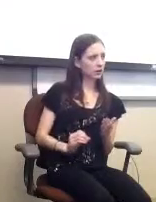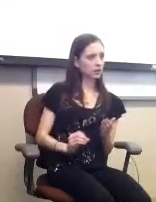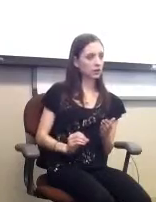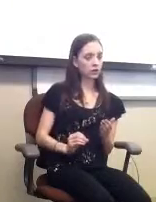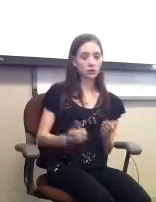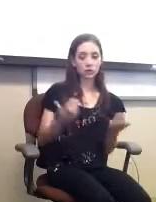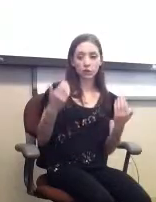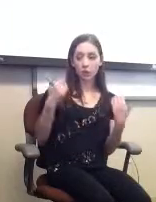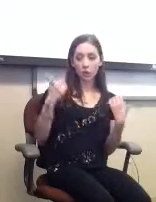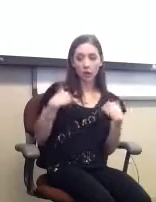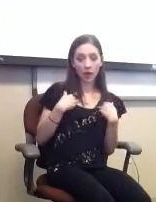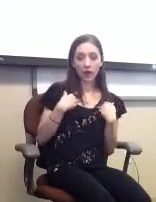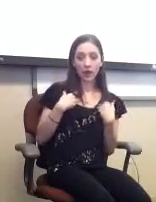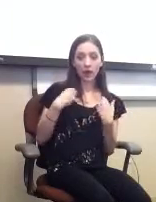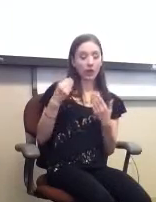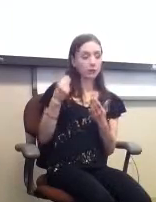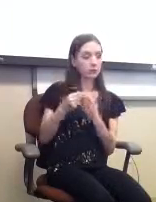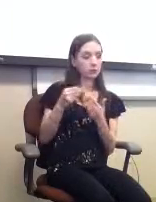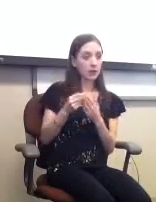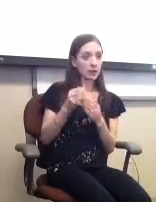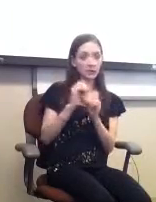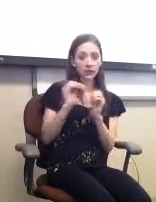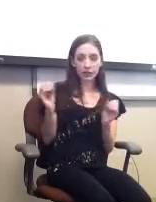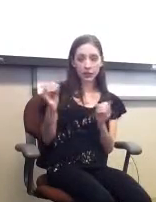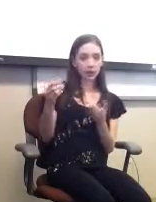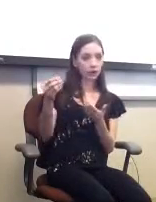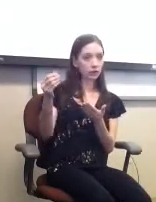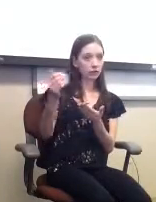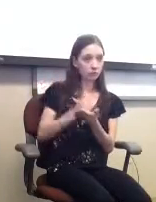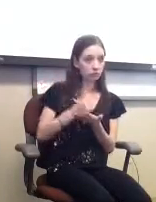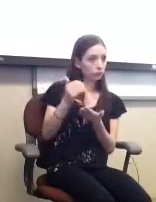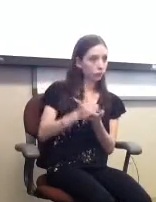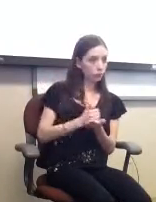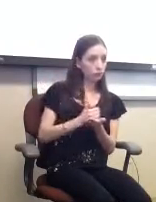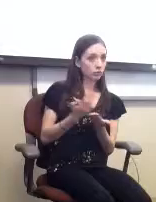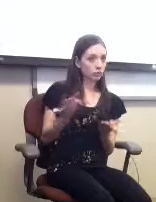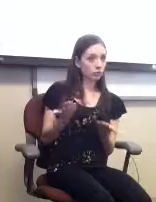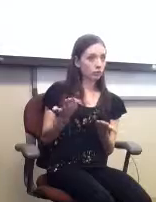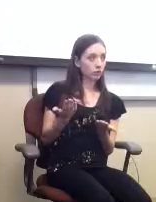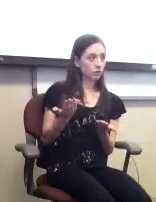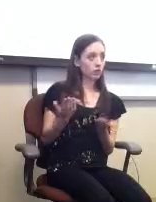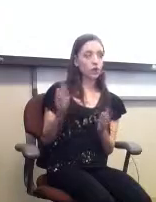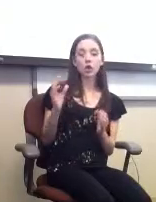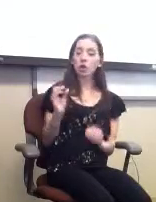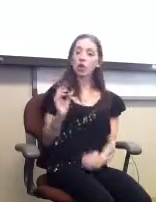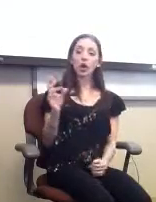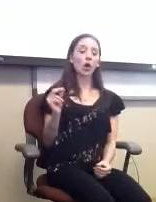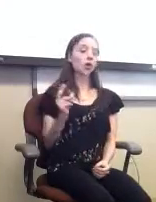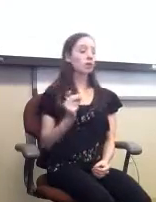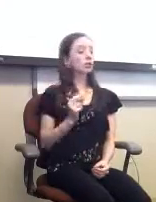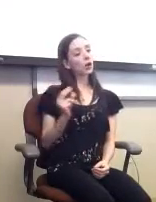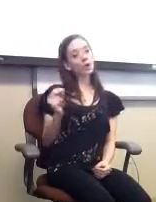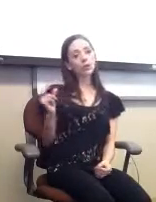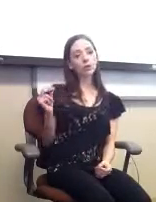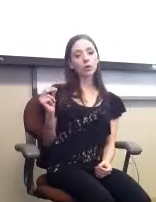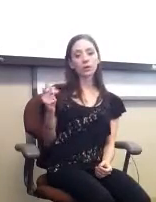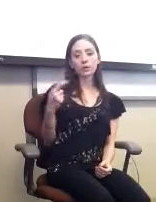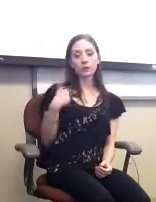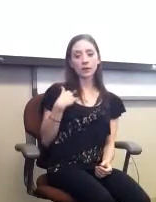money coming in. No. Mm-hmm. And since we can't check, it's mm-hmm. just like... I'm taking their word for it. Well, it